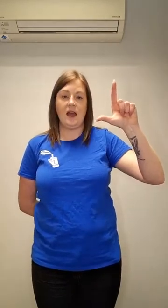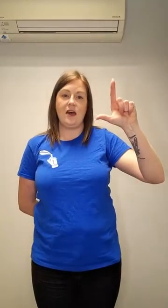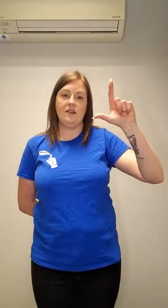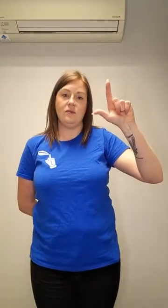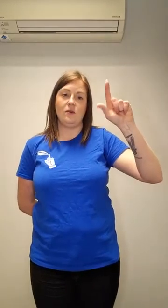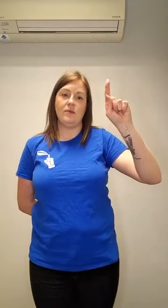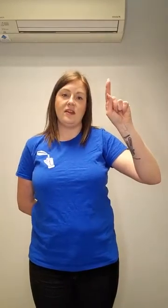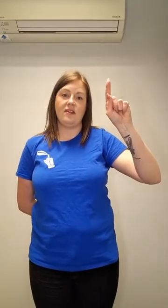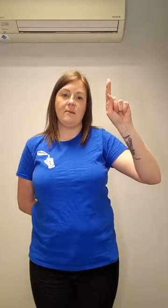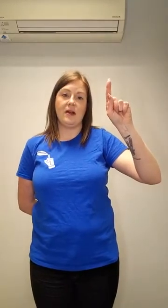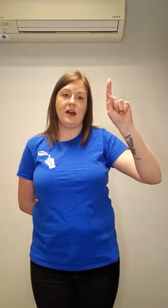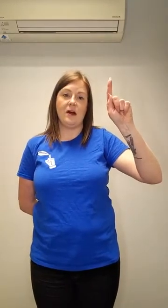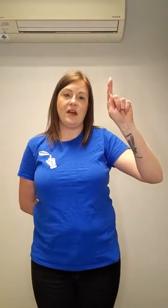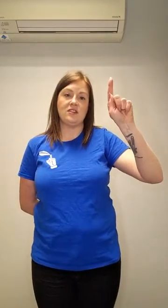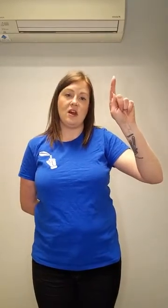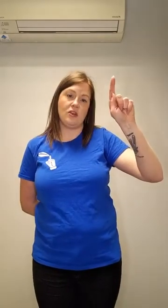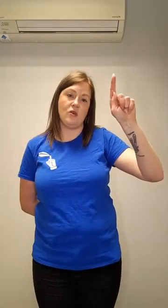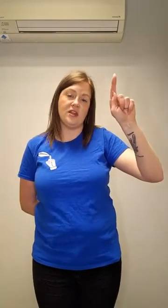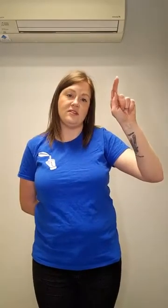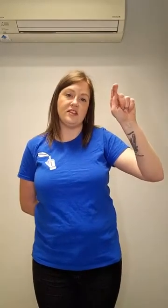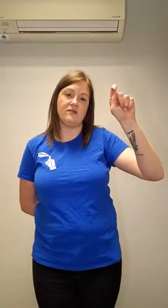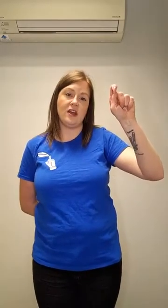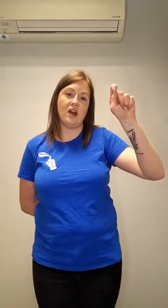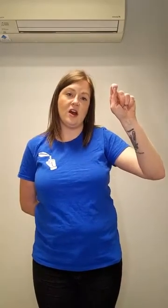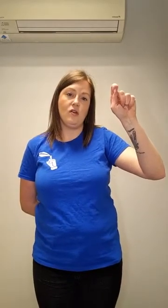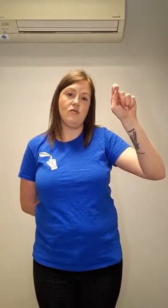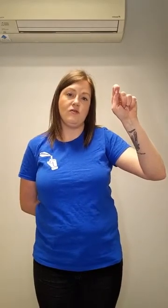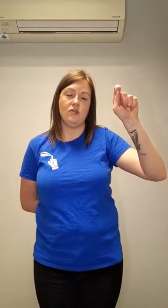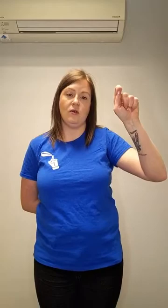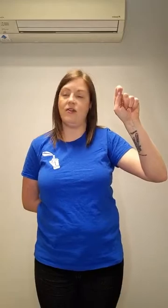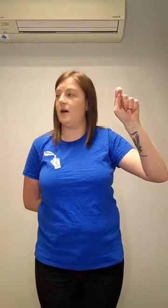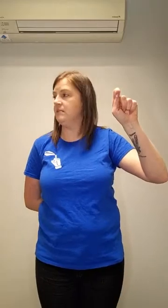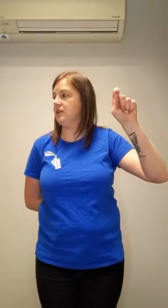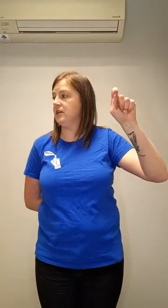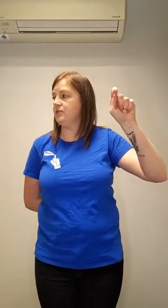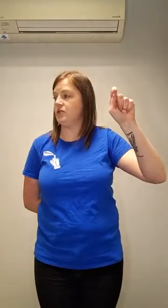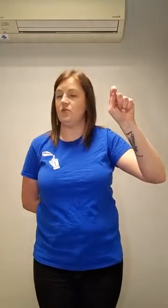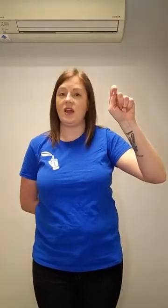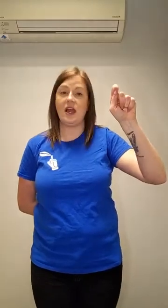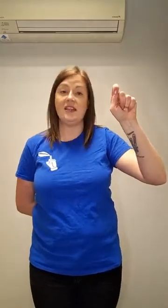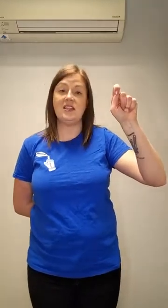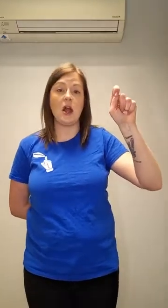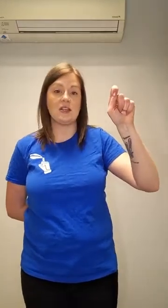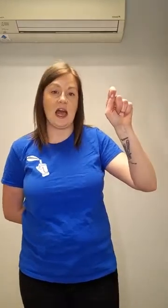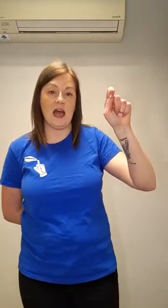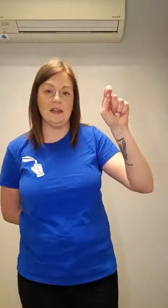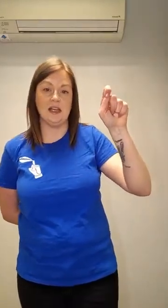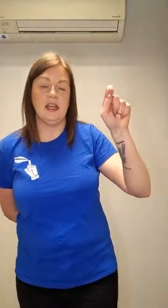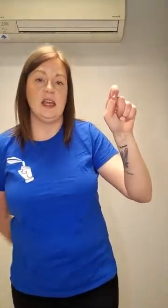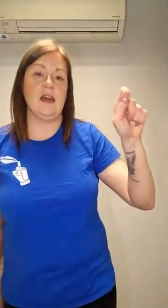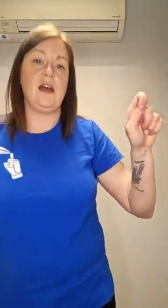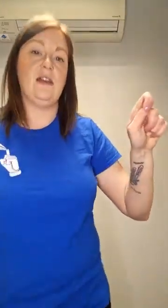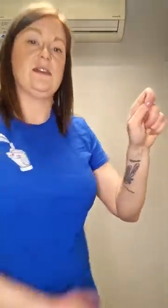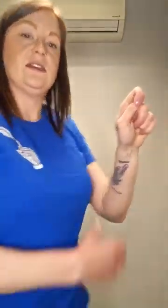And then you want to bring that thumb back up and tuck your index finger over your thumb to create a tucked hand. And that looks